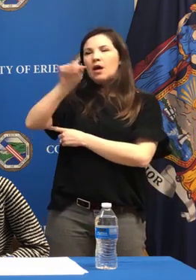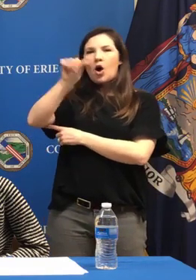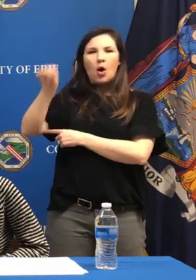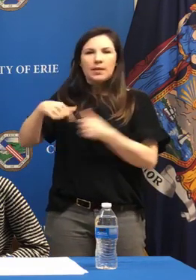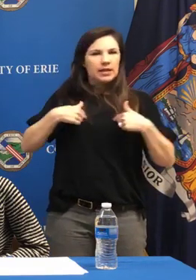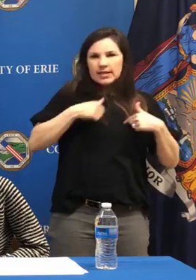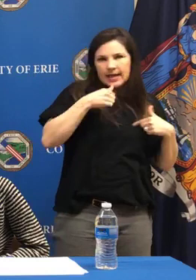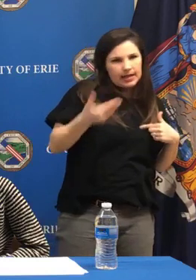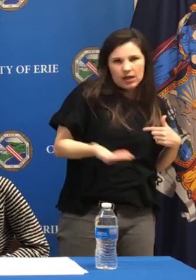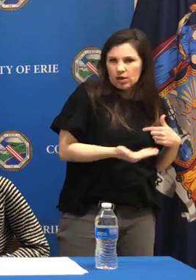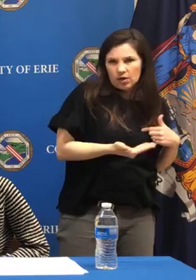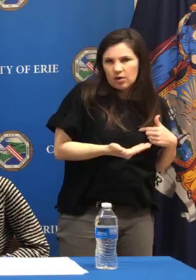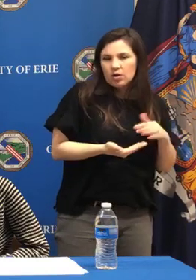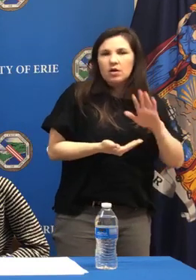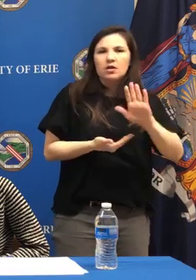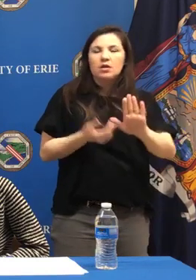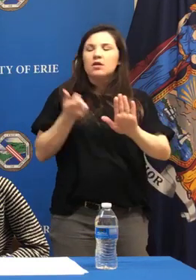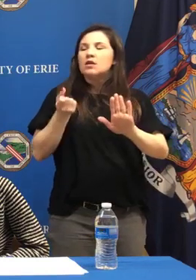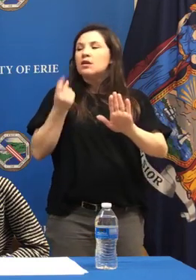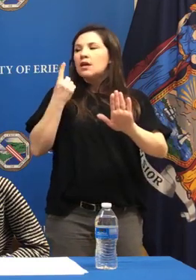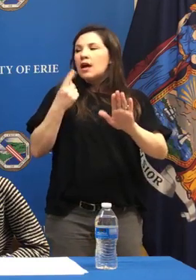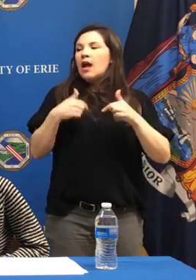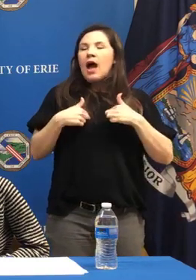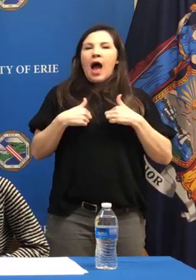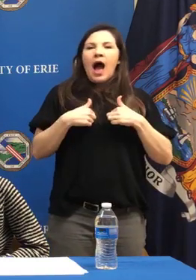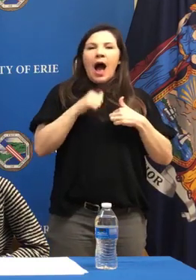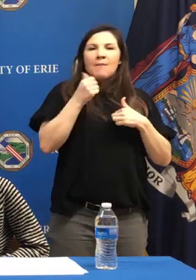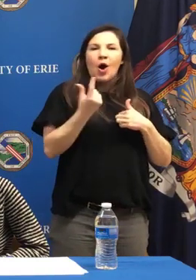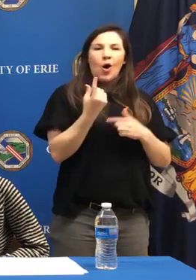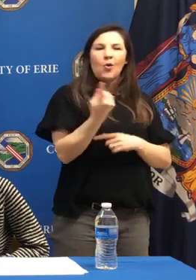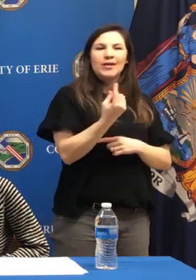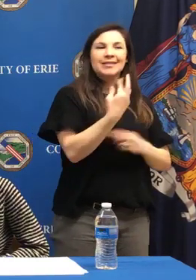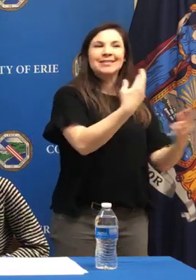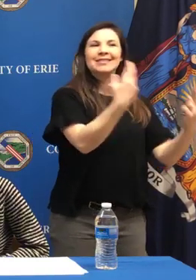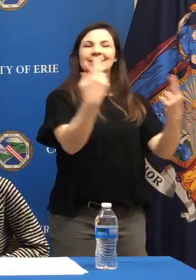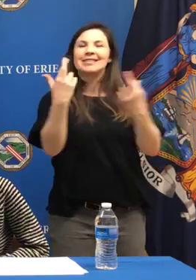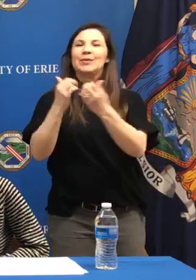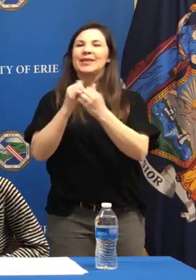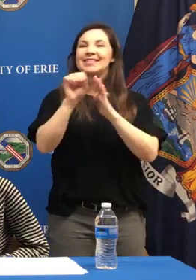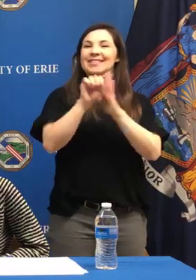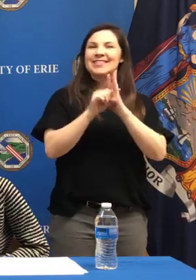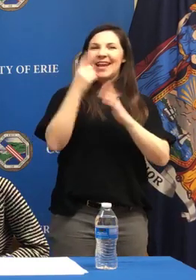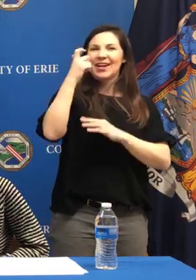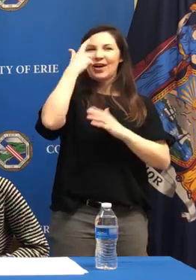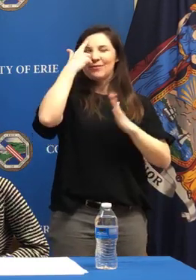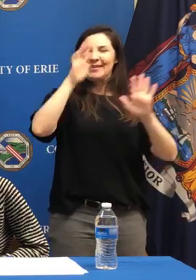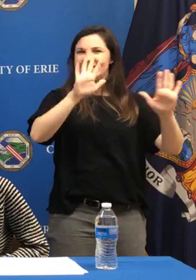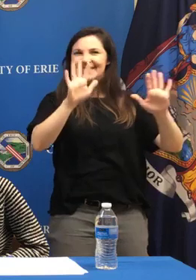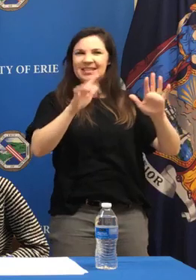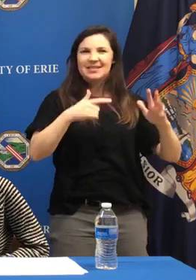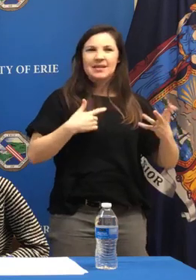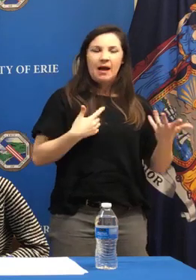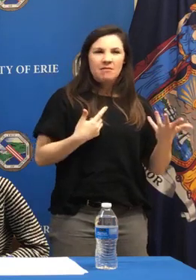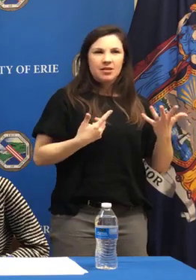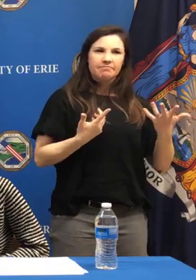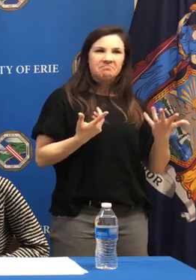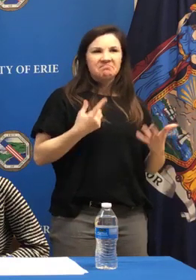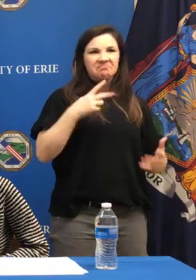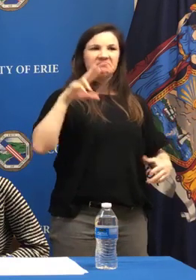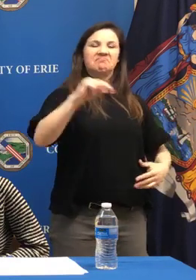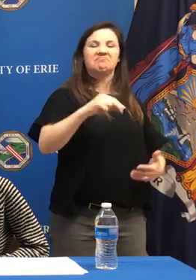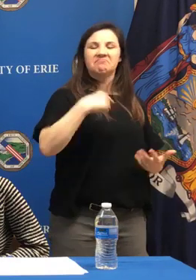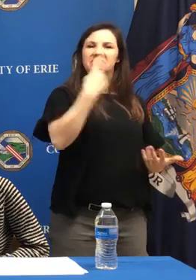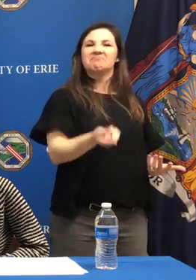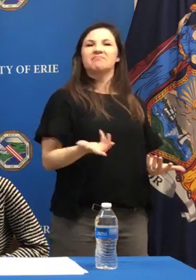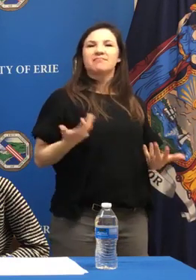you can imagine I'm not always the best friend of everyone in state government right now because I've had the temerity to say no